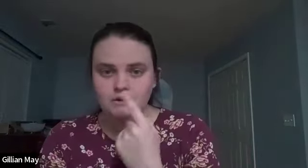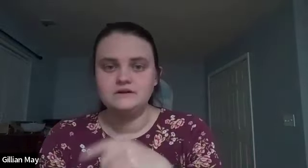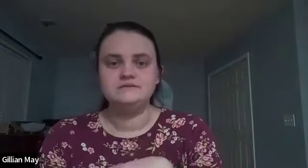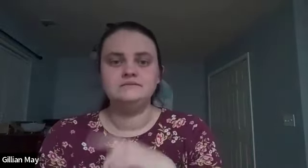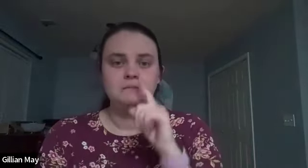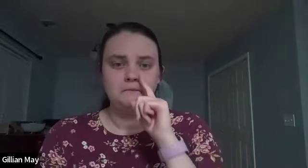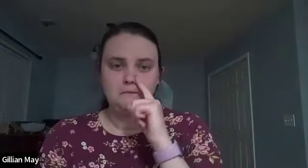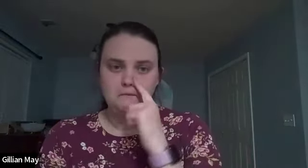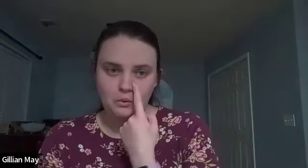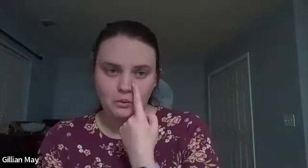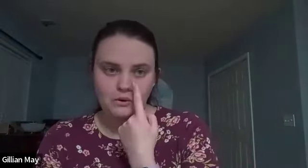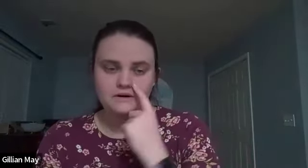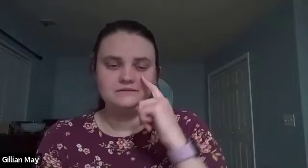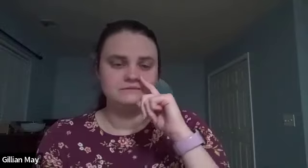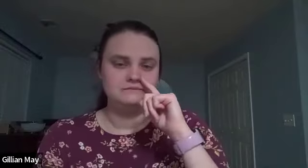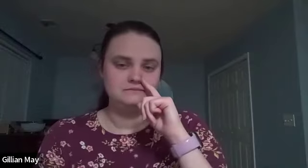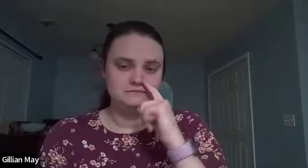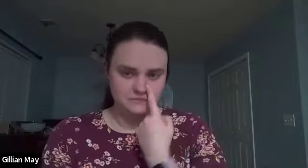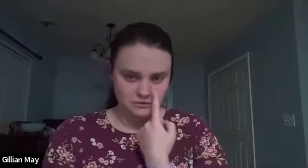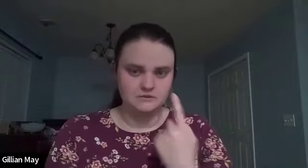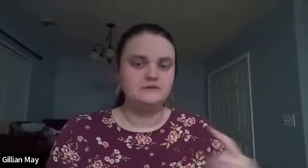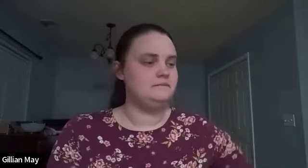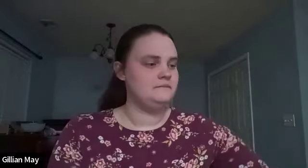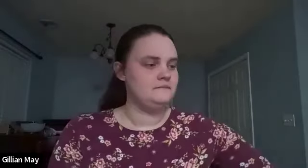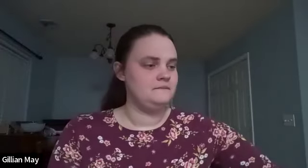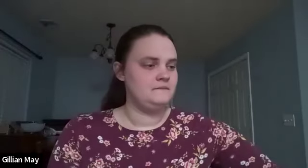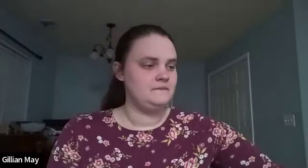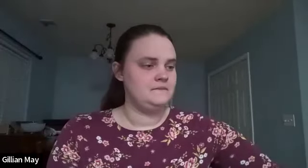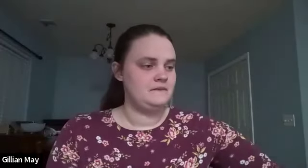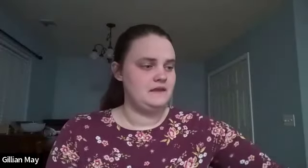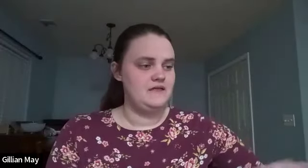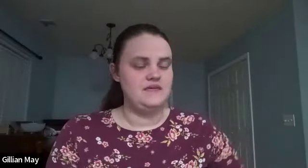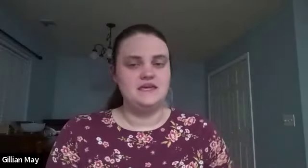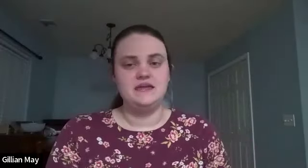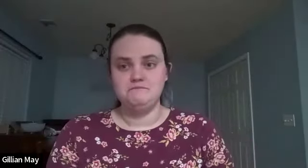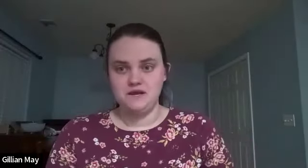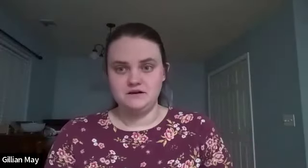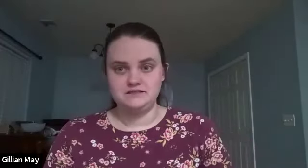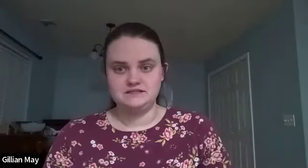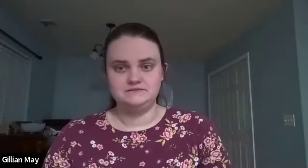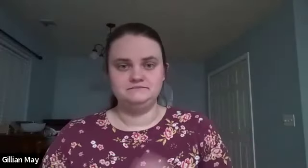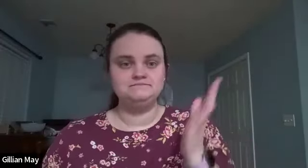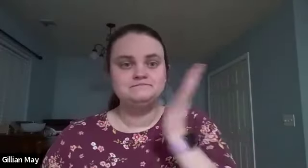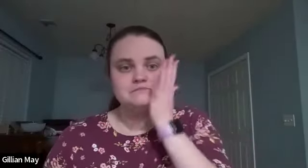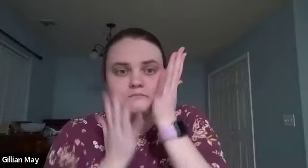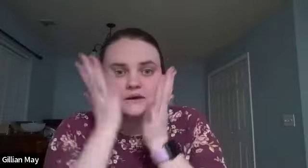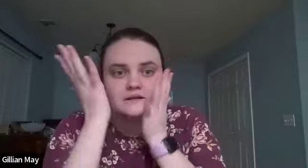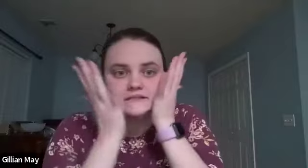bored, bored, bored. And then embarrassed, embarrassed,